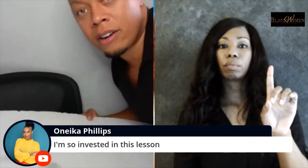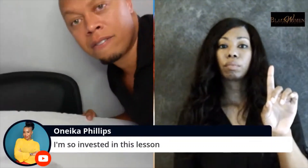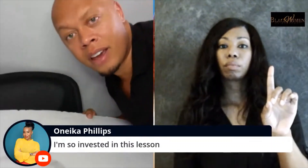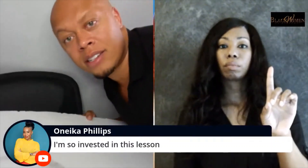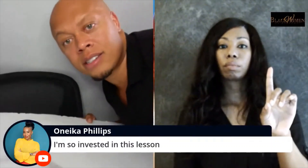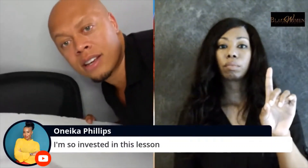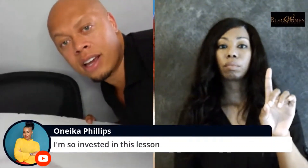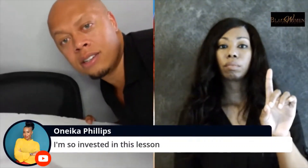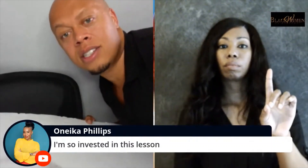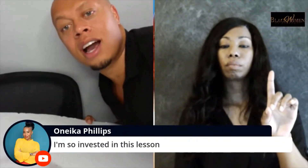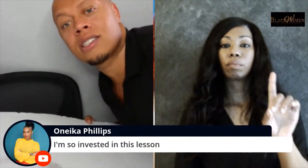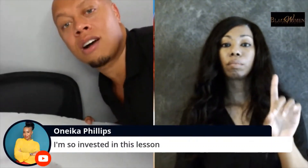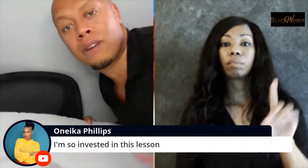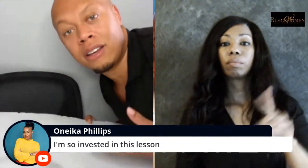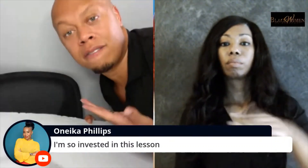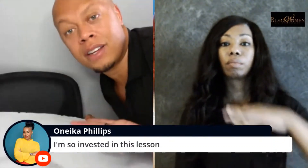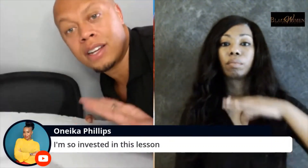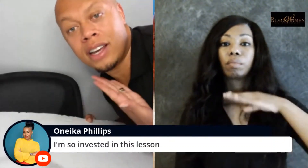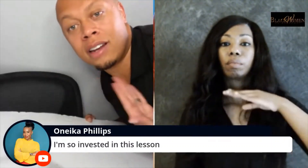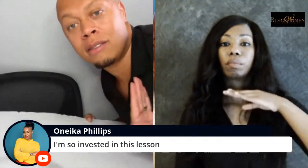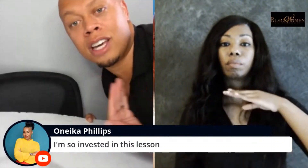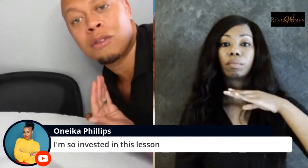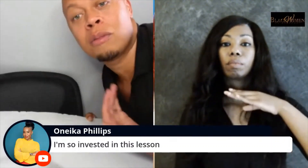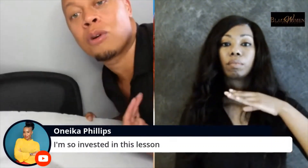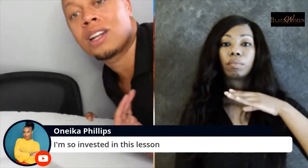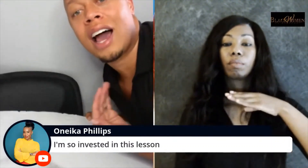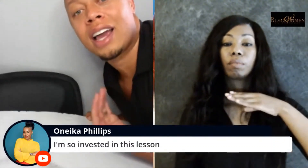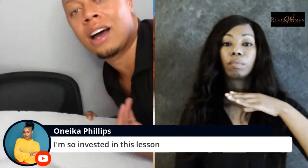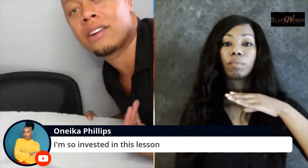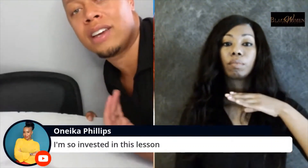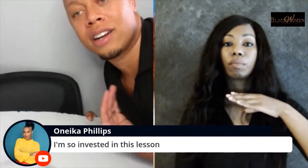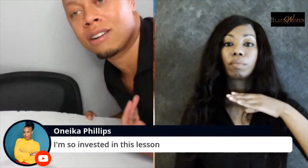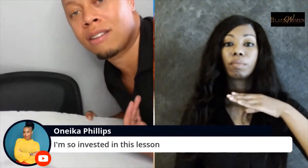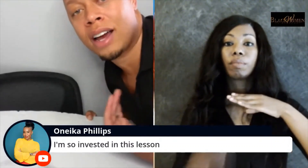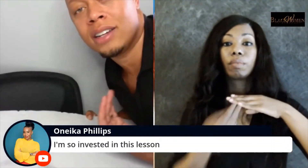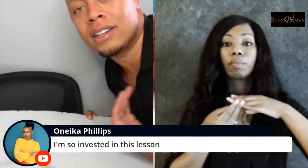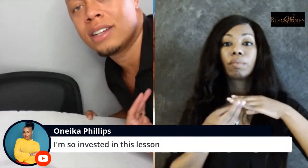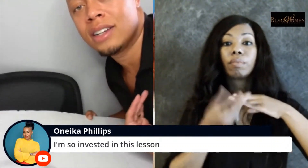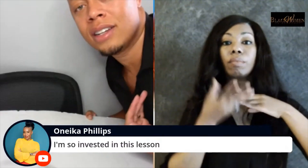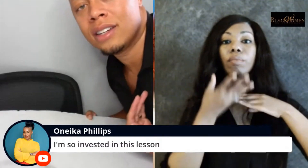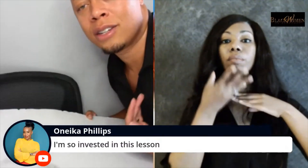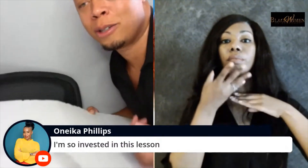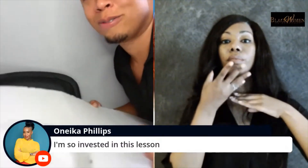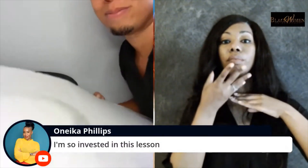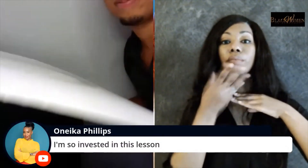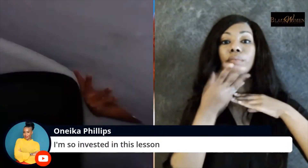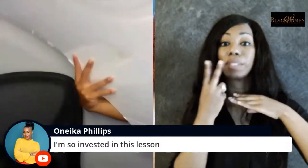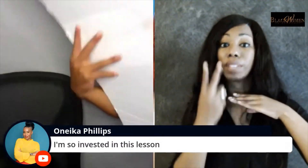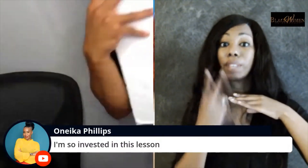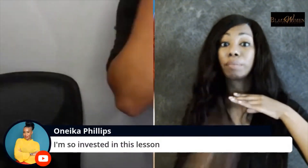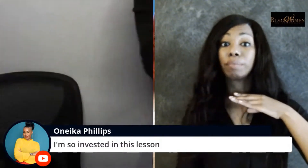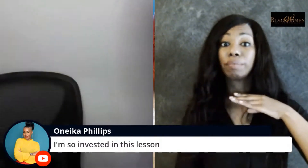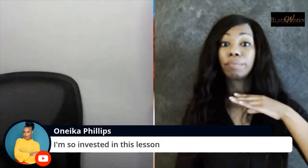under your face. And you see how it's already filling in, giving me more light under here, right? Cool.